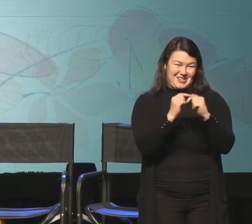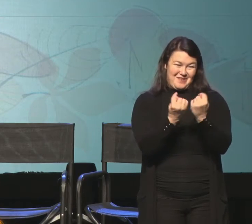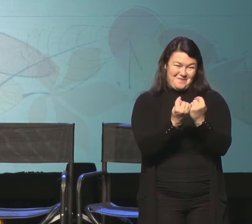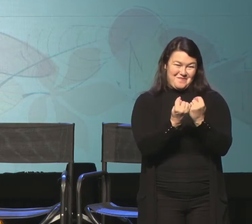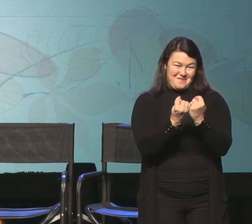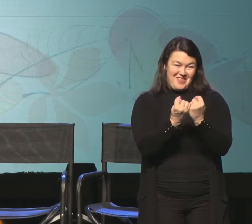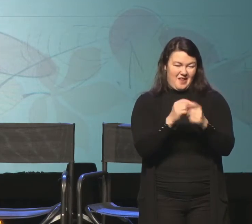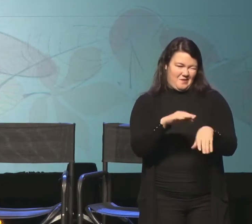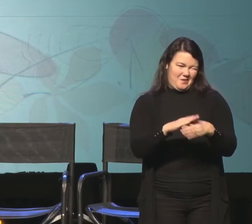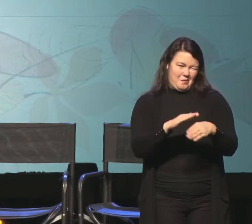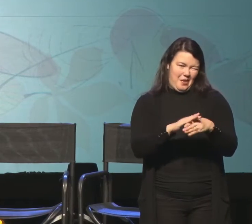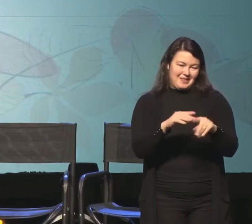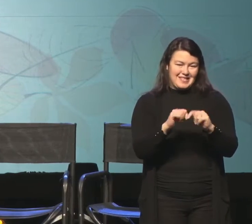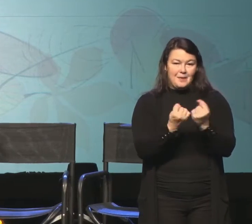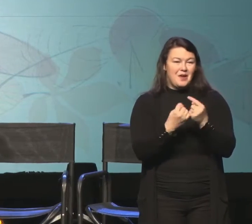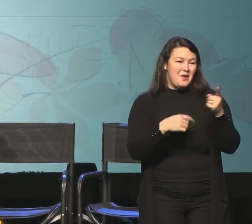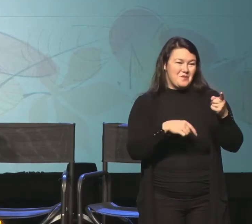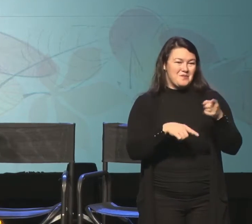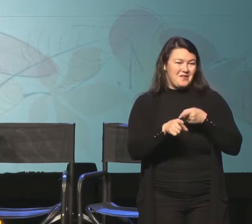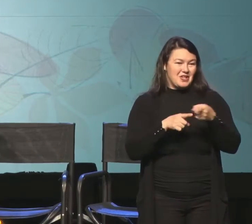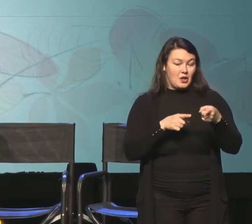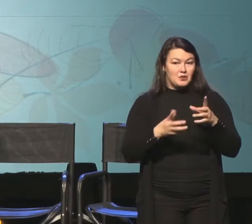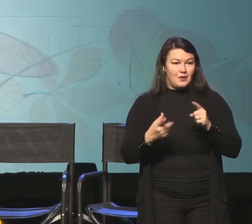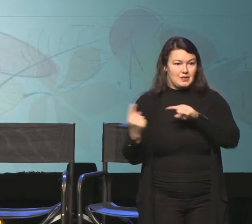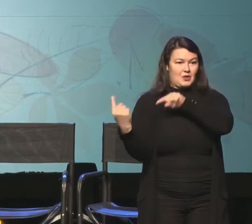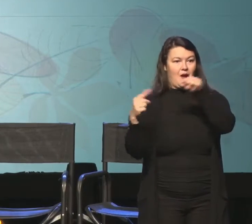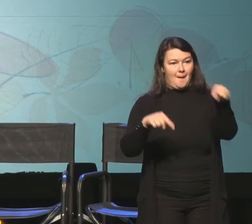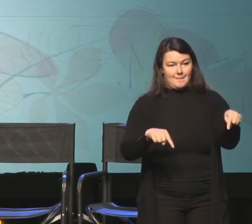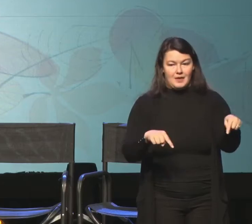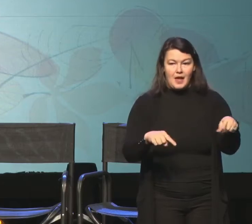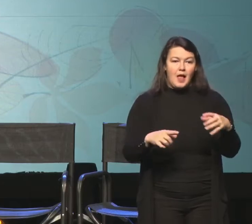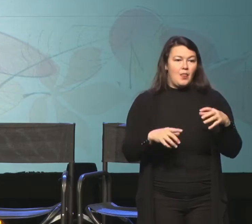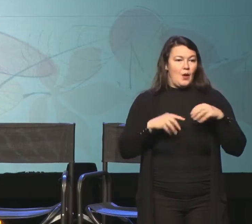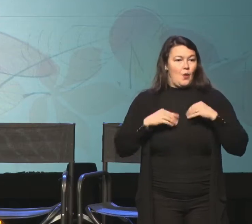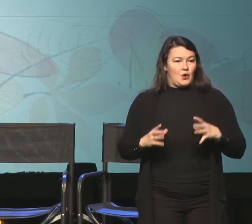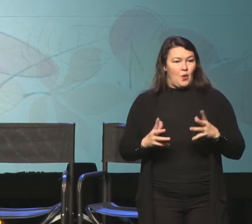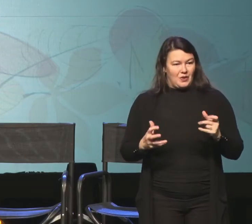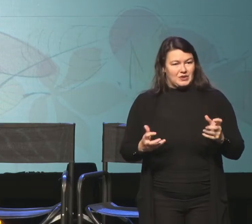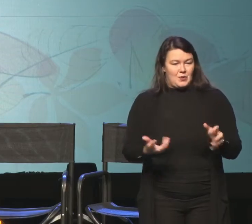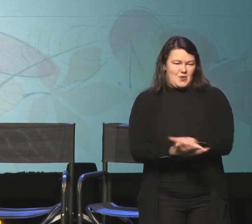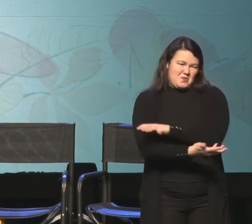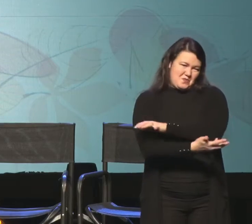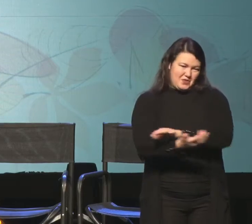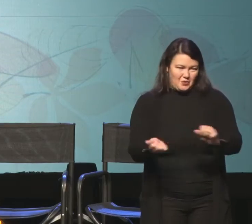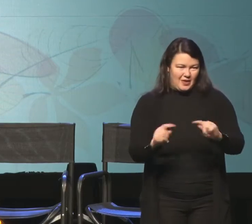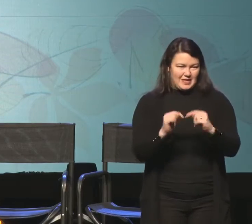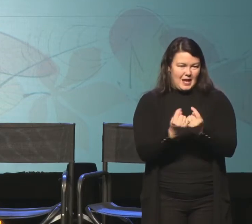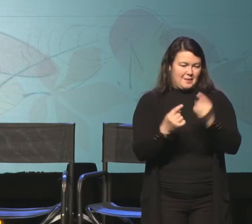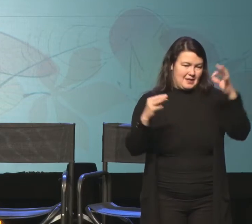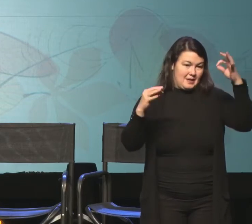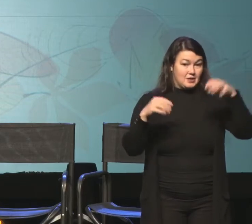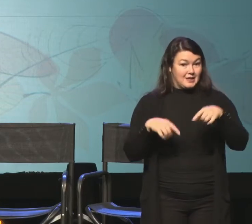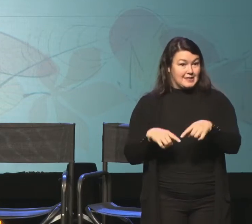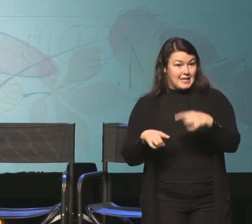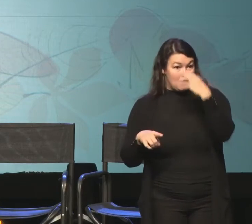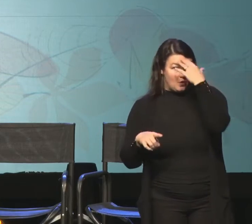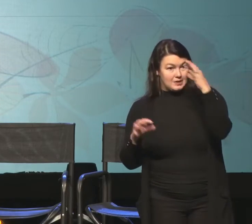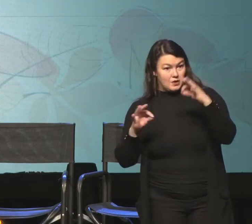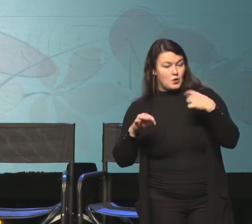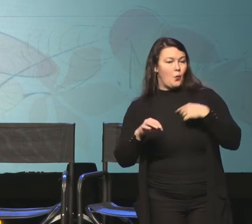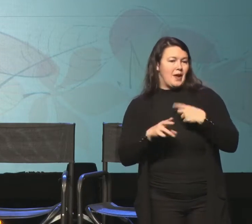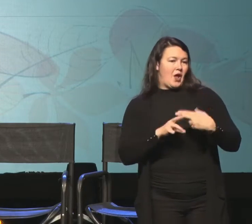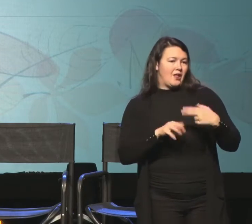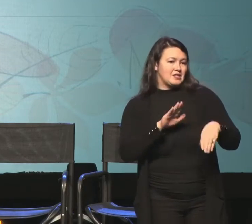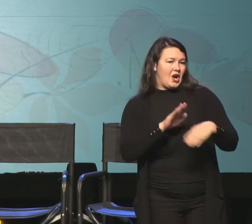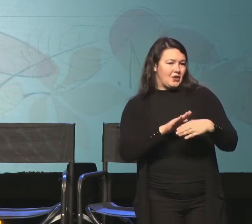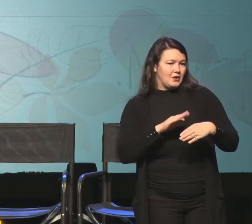team. And the idea is that he's supposed to come, and basically the owner wants to ruin the team. He doesn't know anything about, we call it soccer.